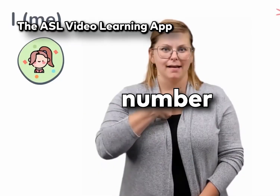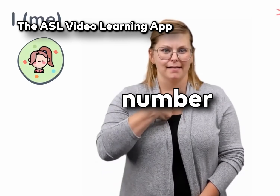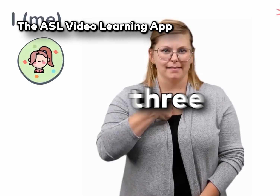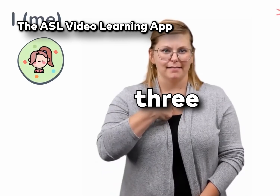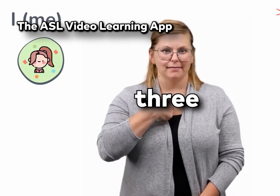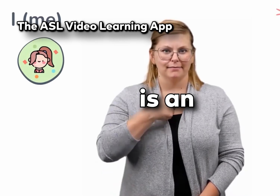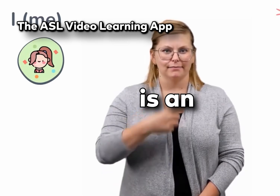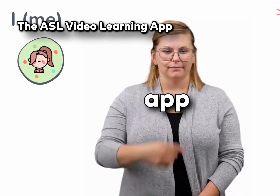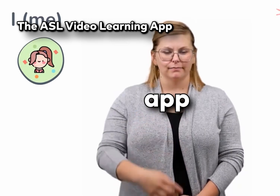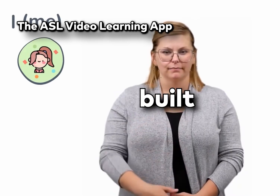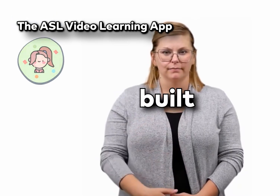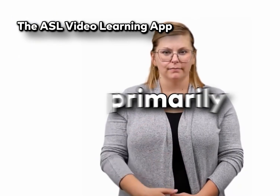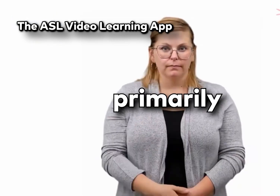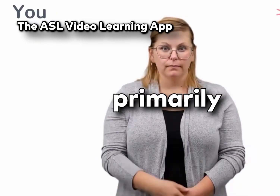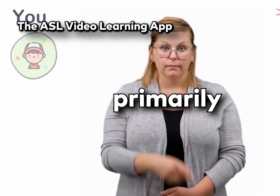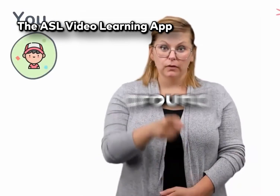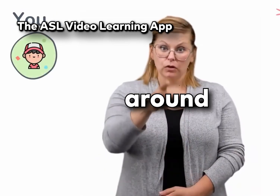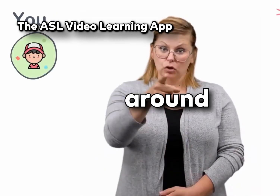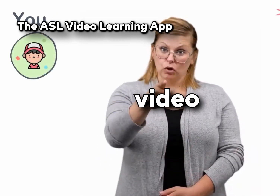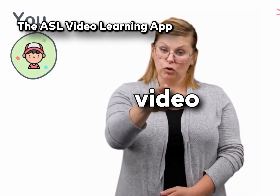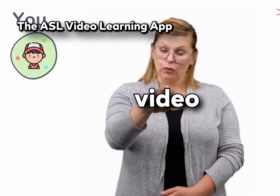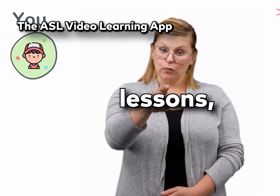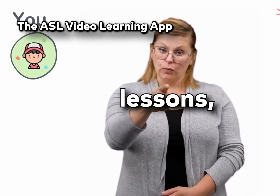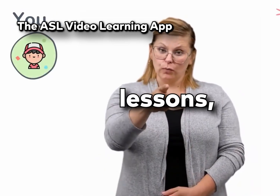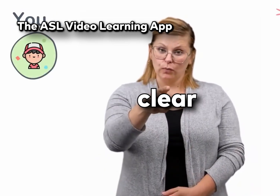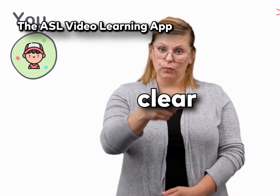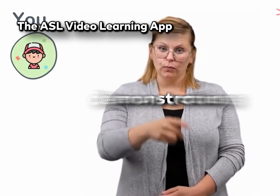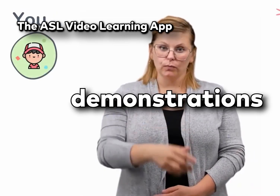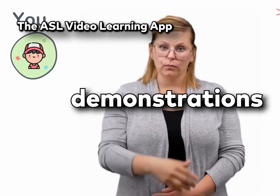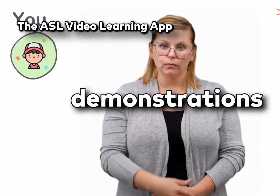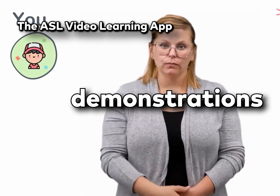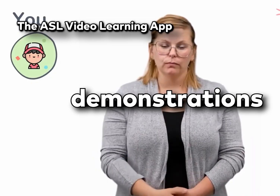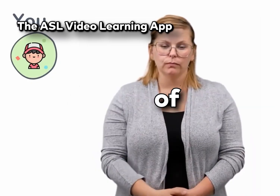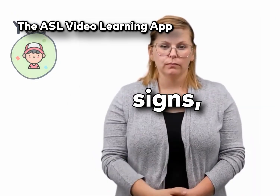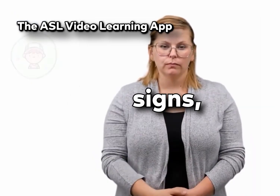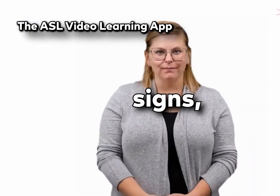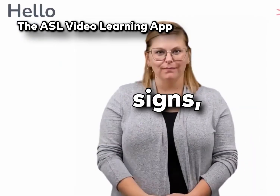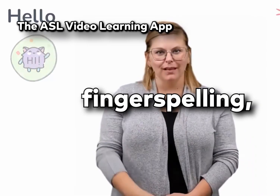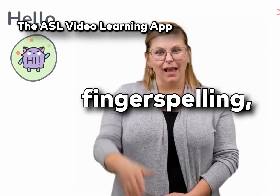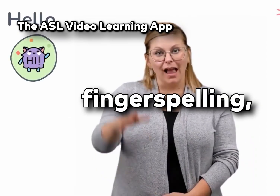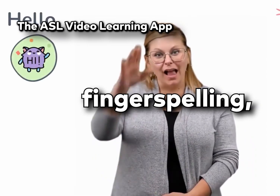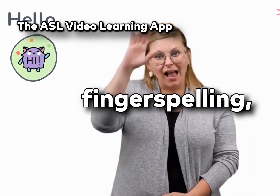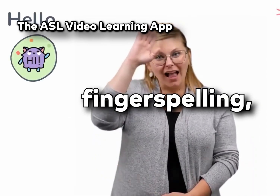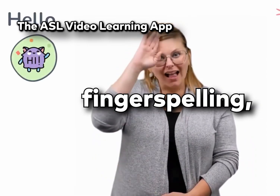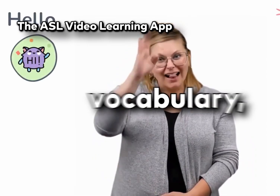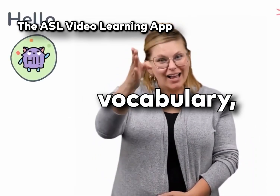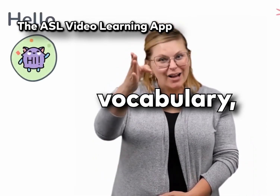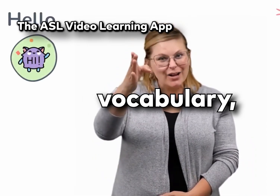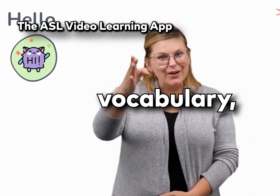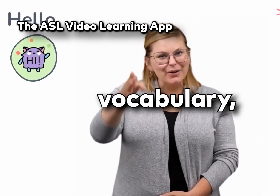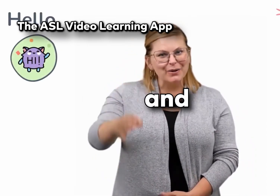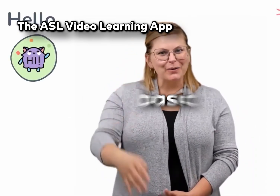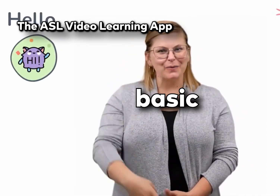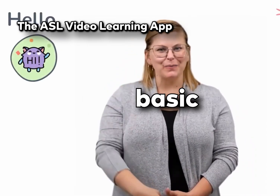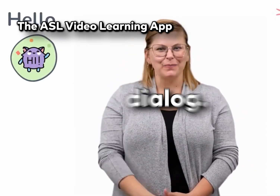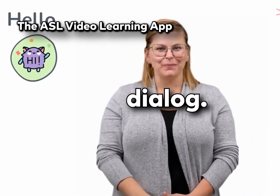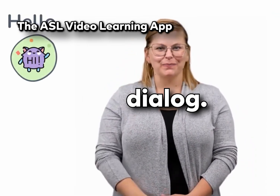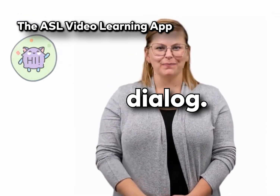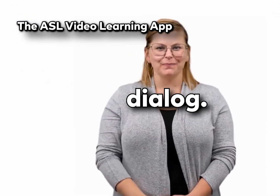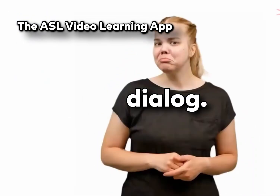number 3 is an app built primarily around video lessons, clear demonstrations of signs, finger spelling, vocabulary, and basic dialogue.